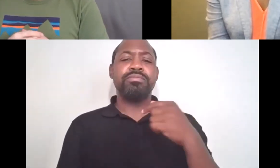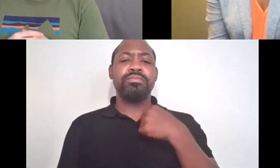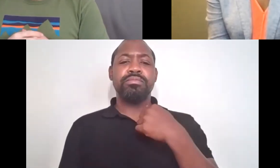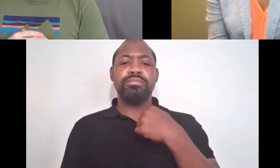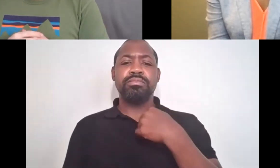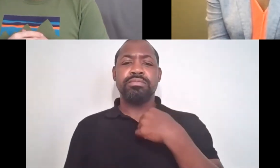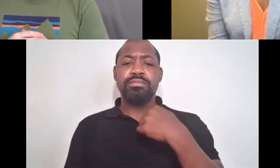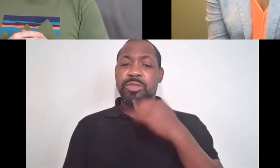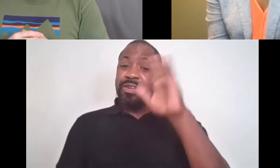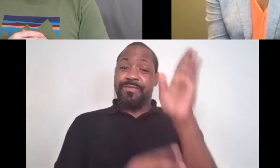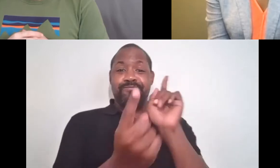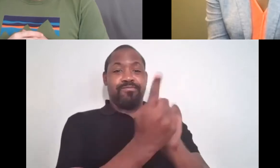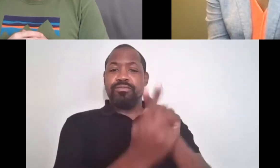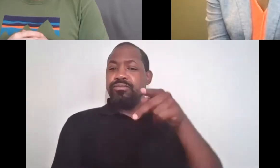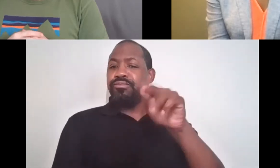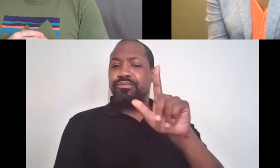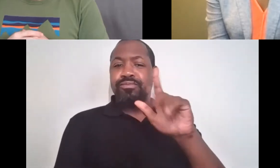Hi, everyone.